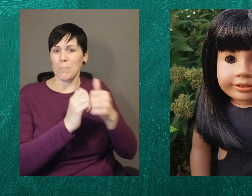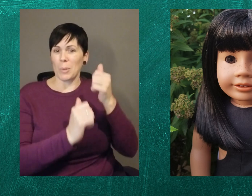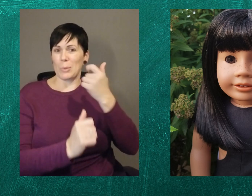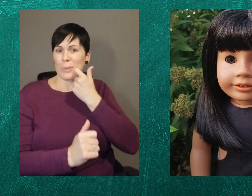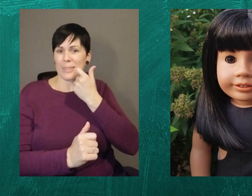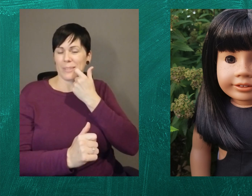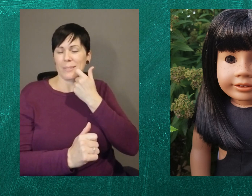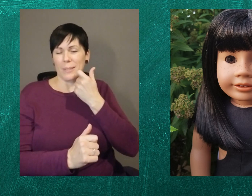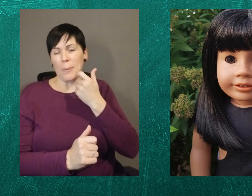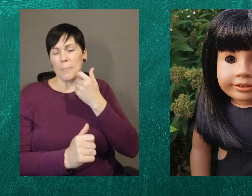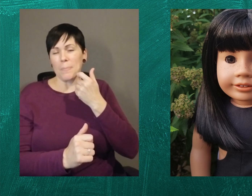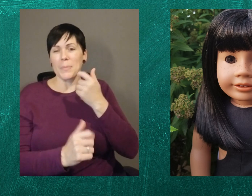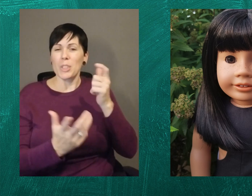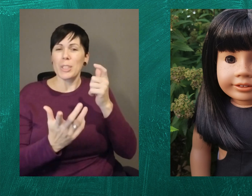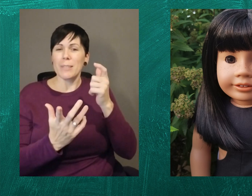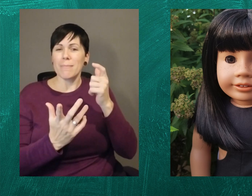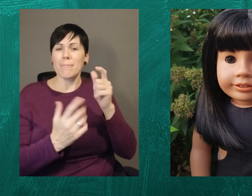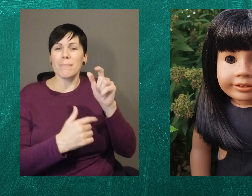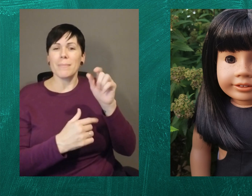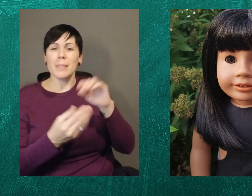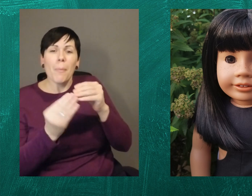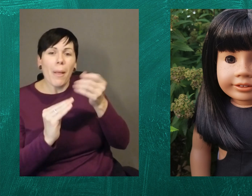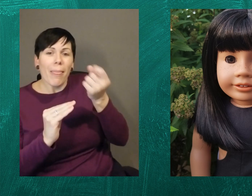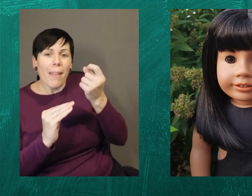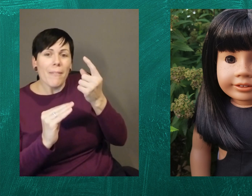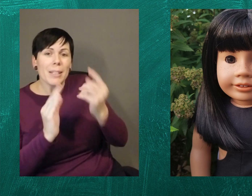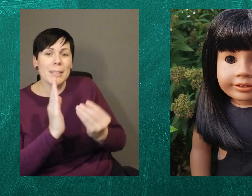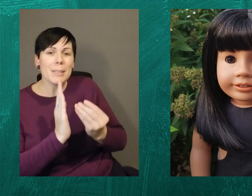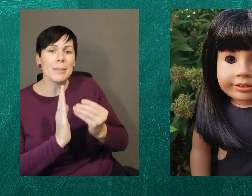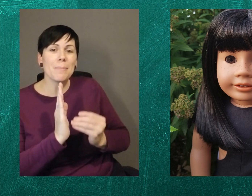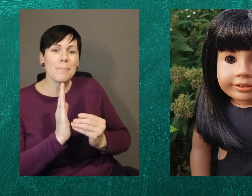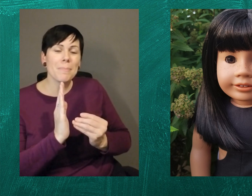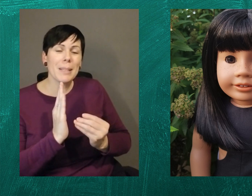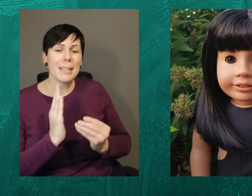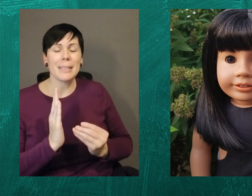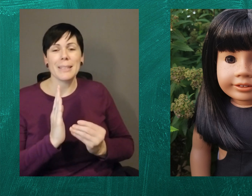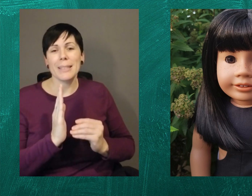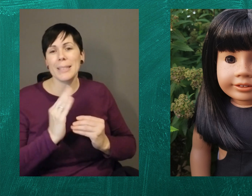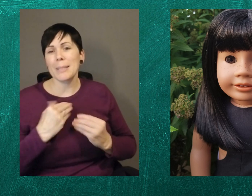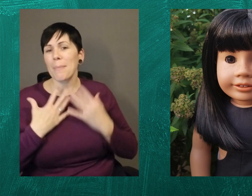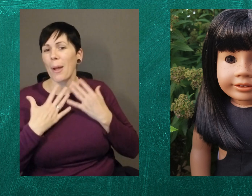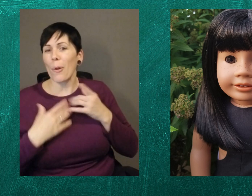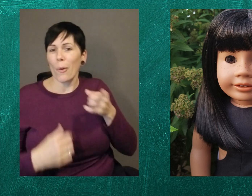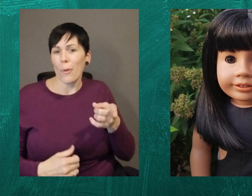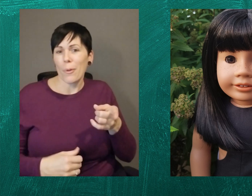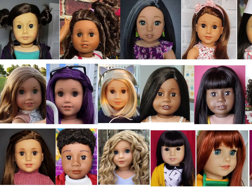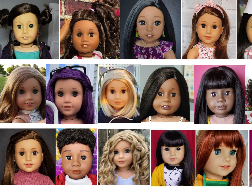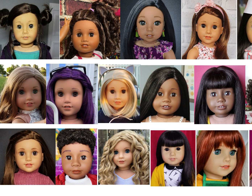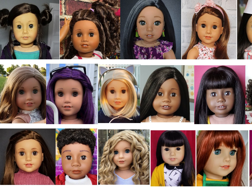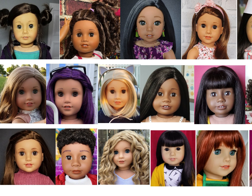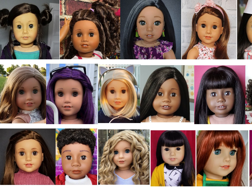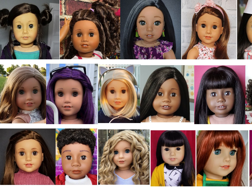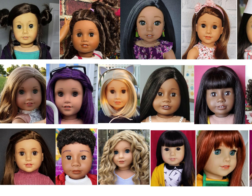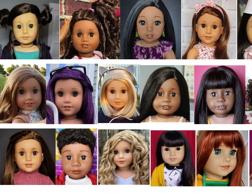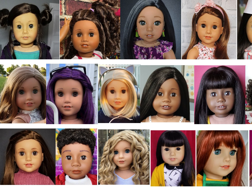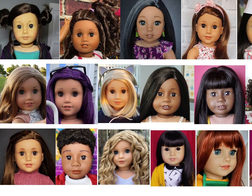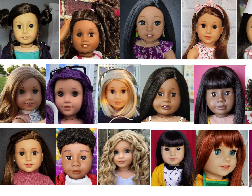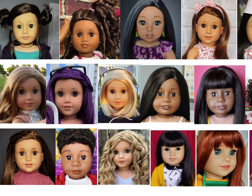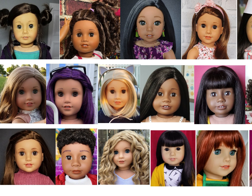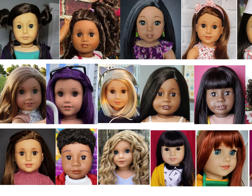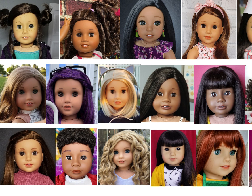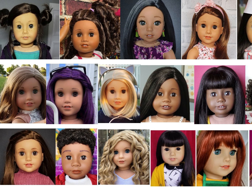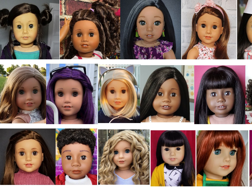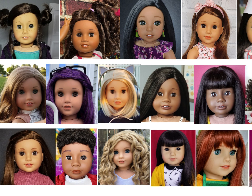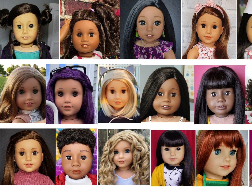be a copy of her. So there are my 20. I'll put them up again so you can see them all.